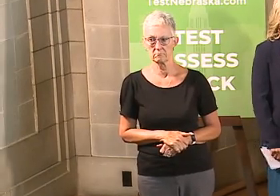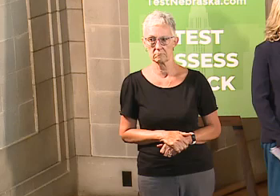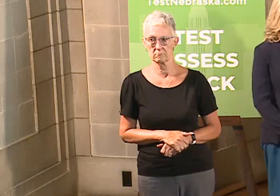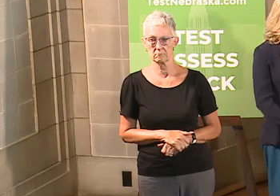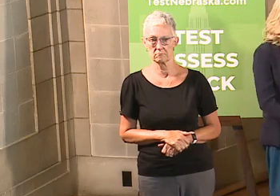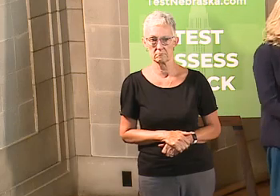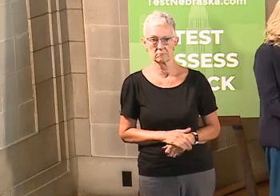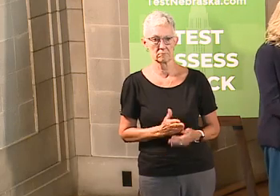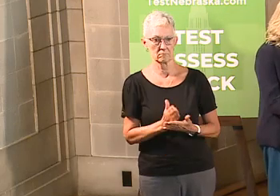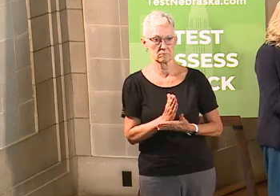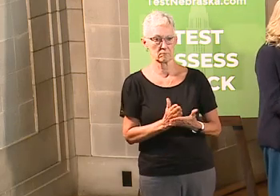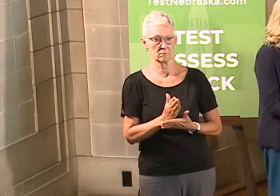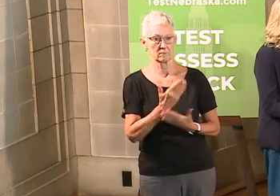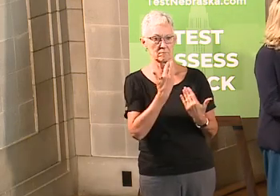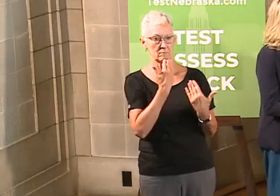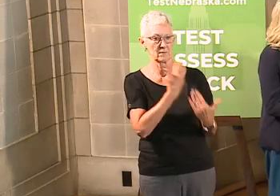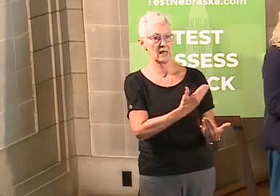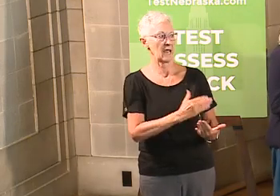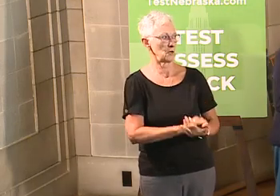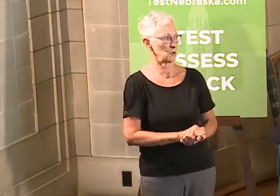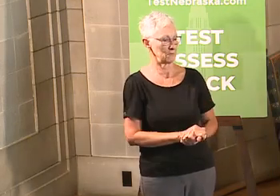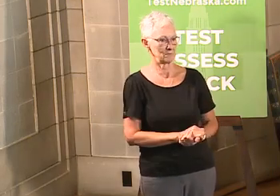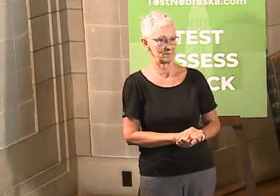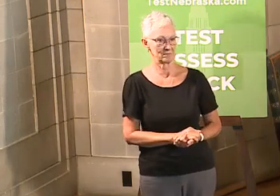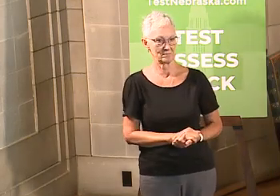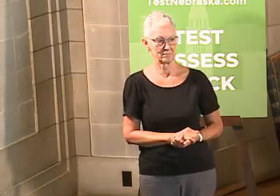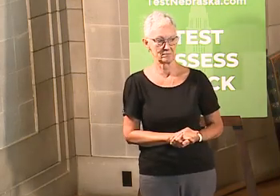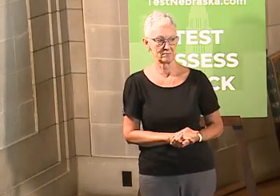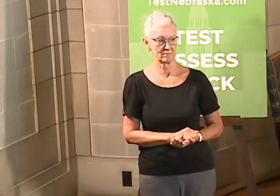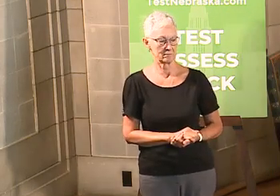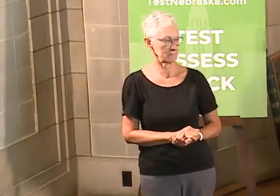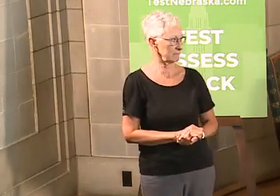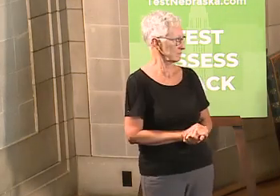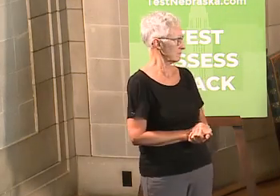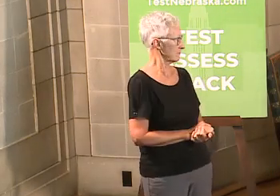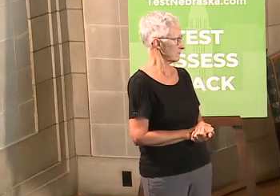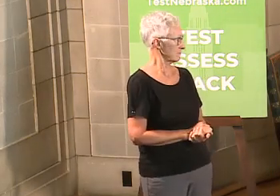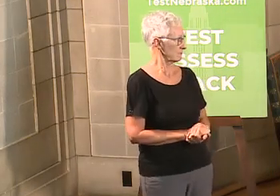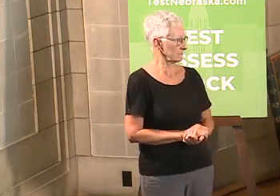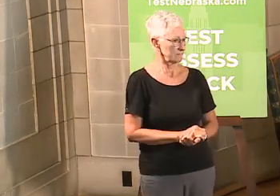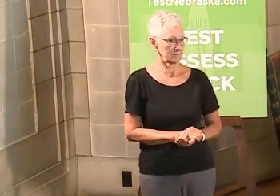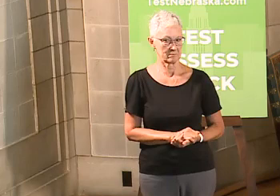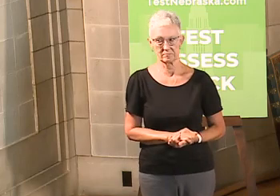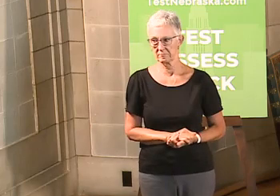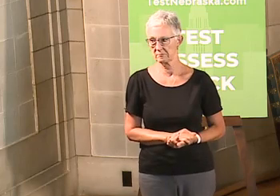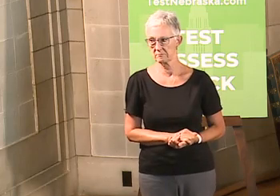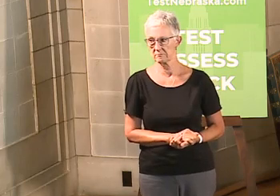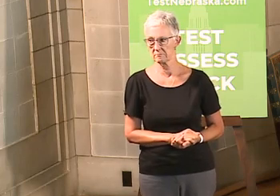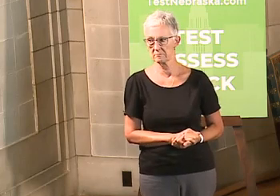right, great. Keep that. That's for you. All right.